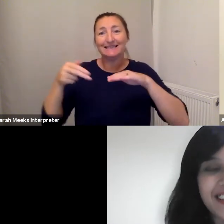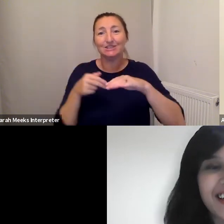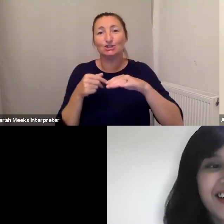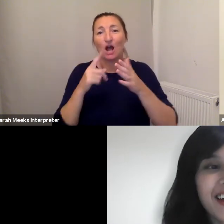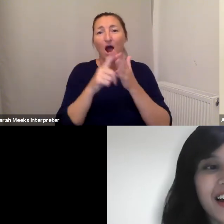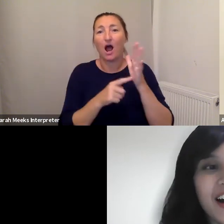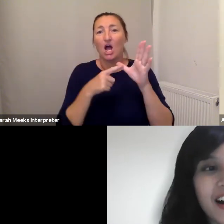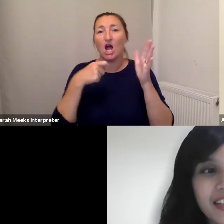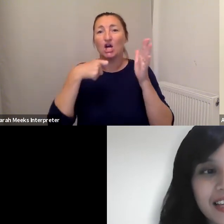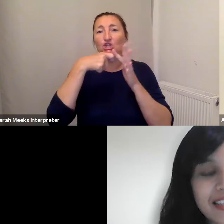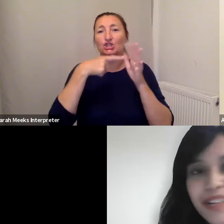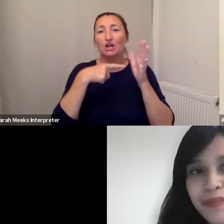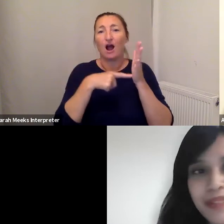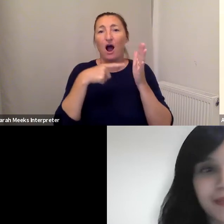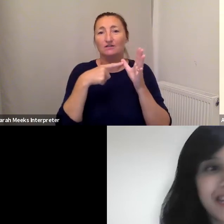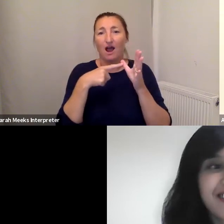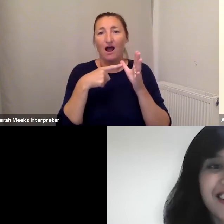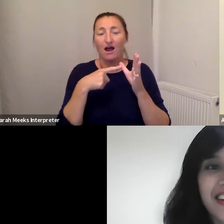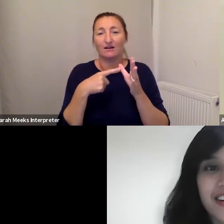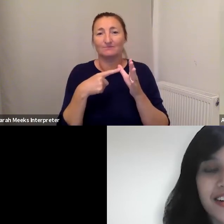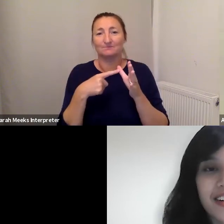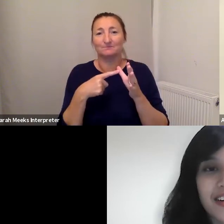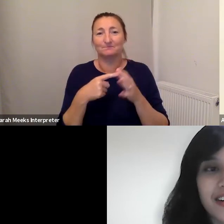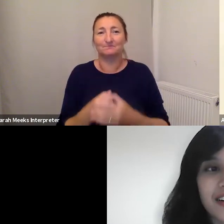Kota Kita. Next slide, please.